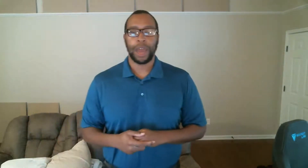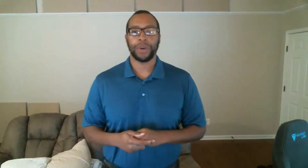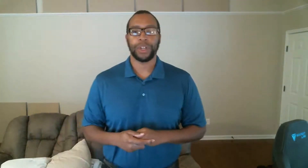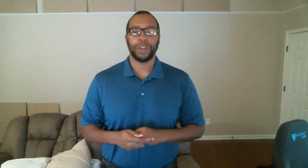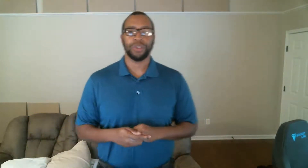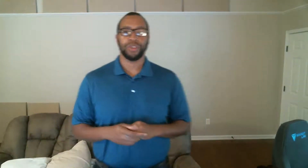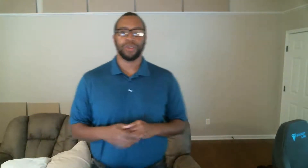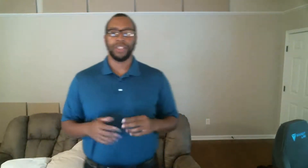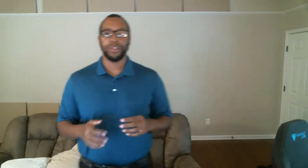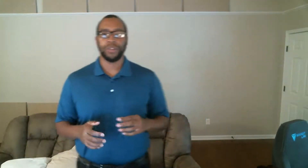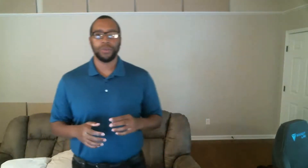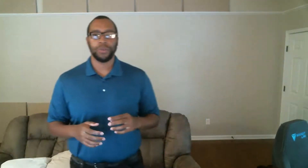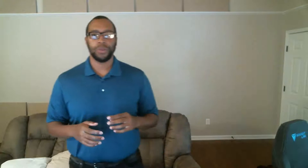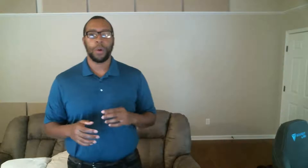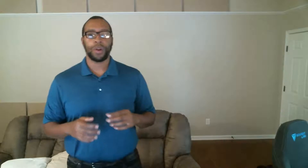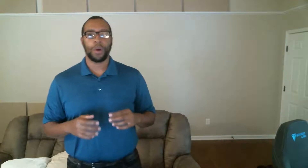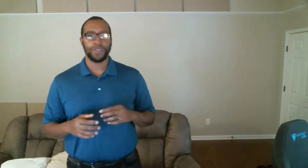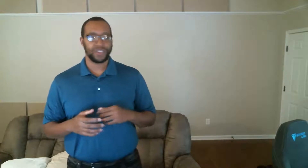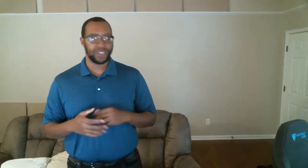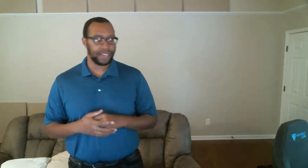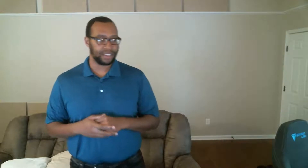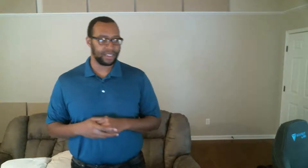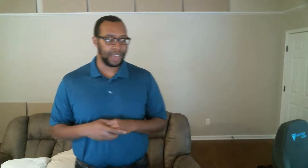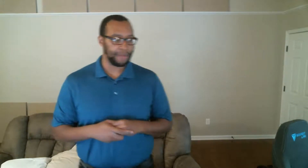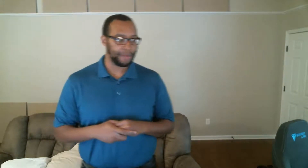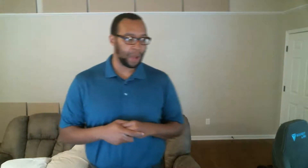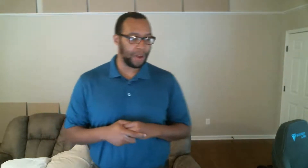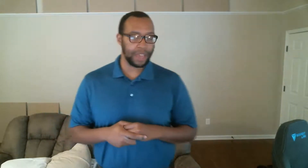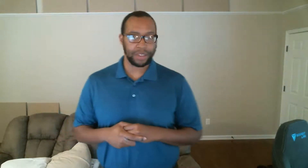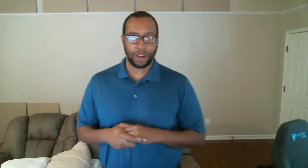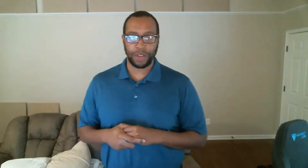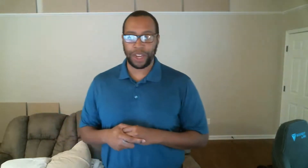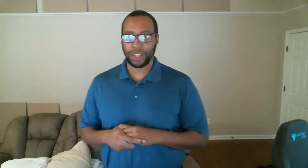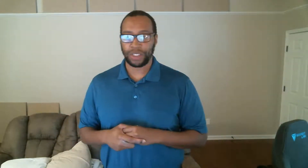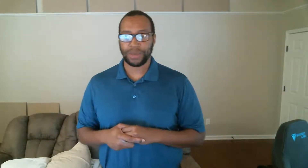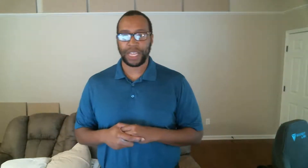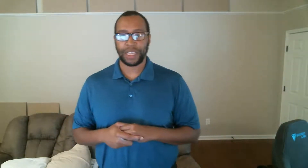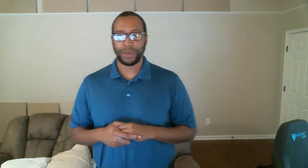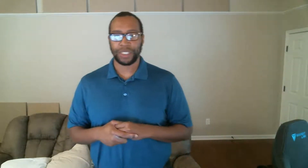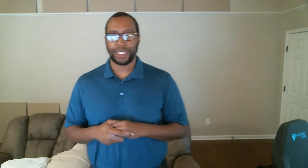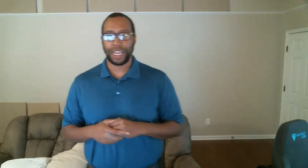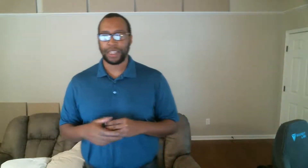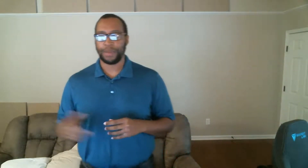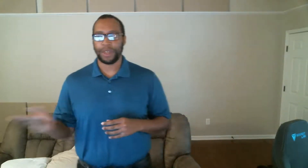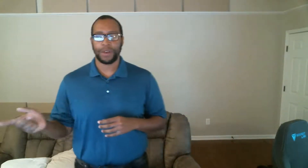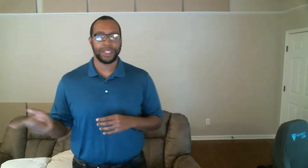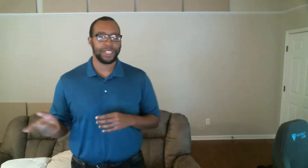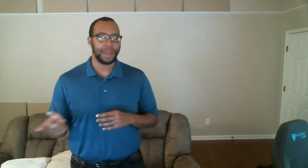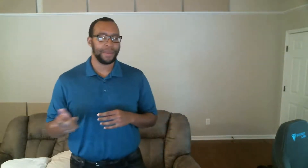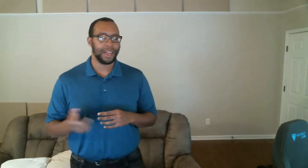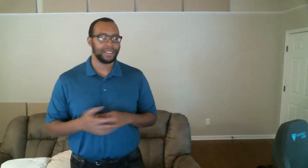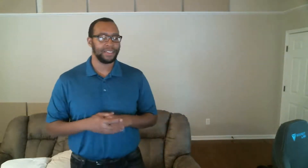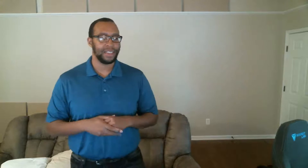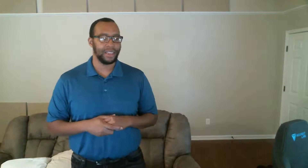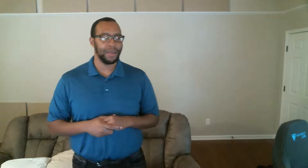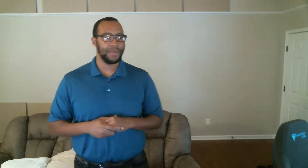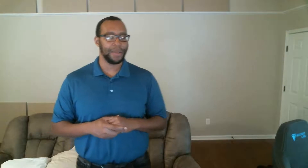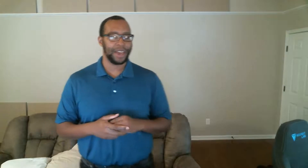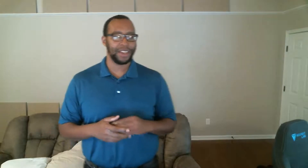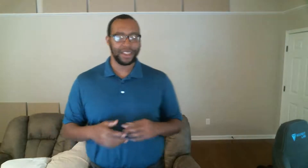to go straight to going over signs tonight. All right, so are you ready to learn some sign language tonight? Let me know in the chat boxes. Hello, everybody.